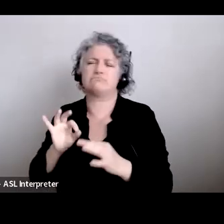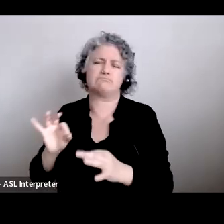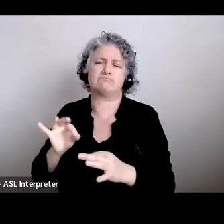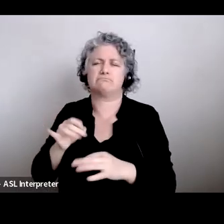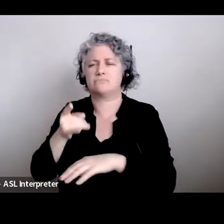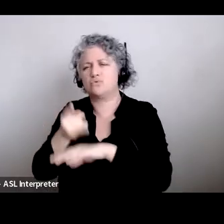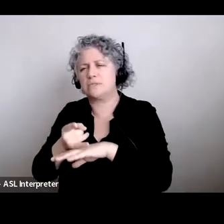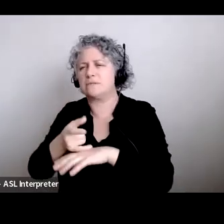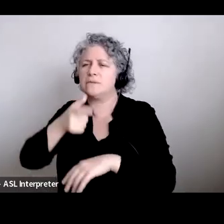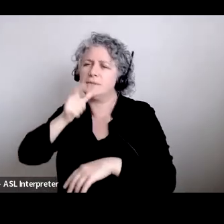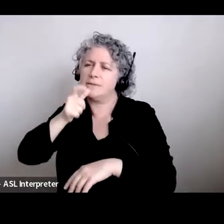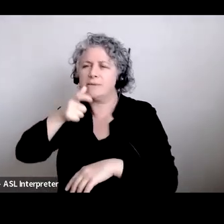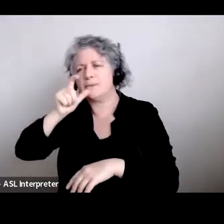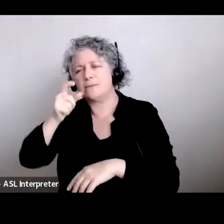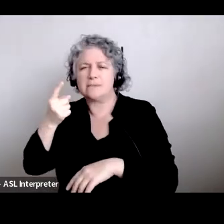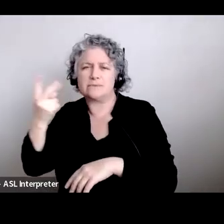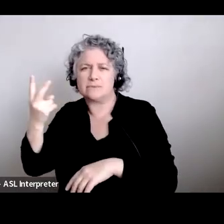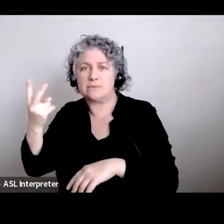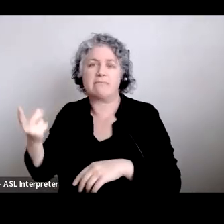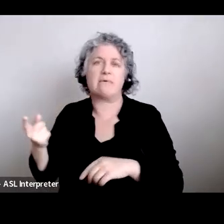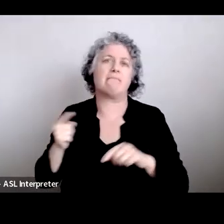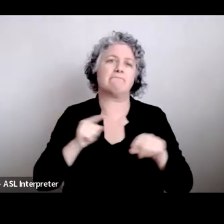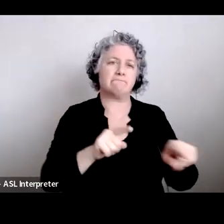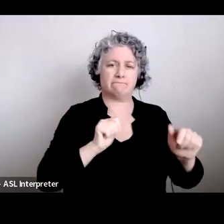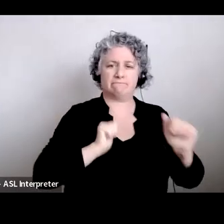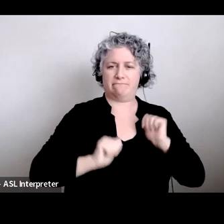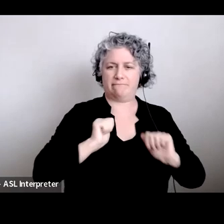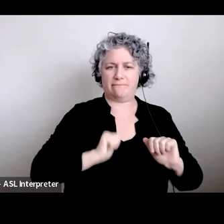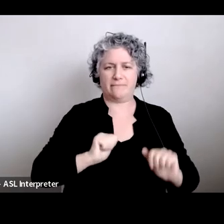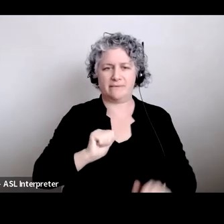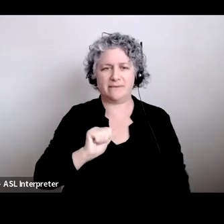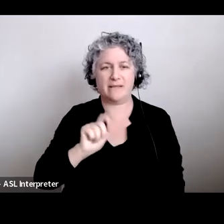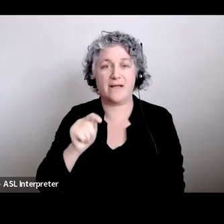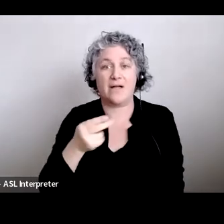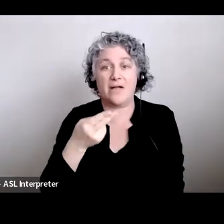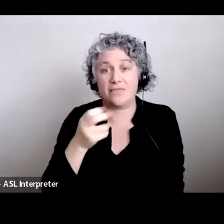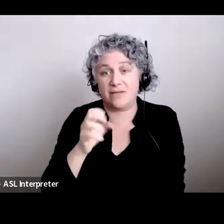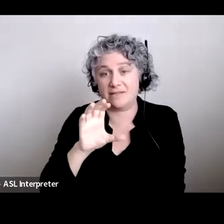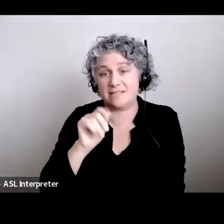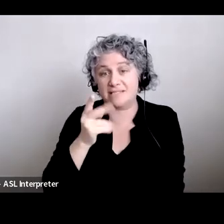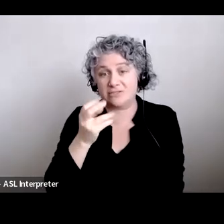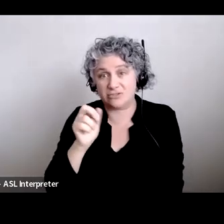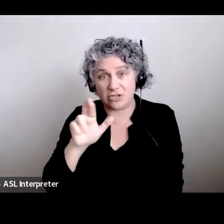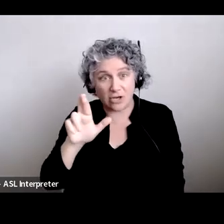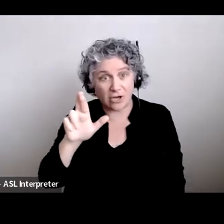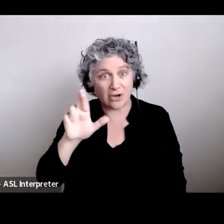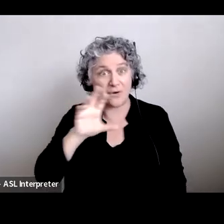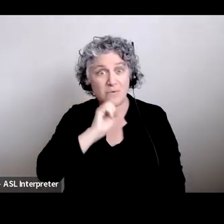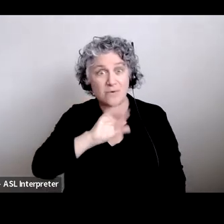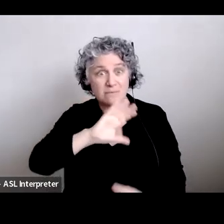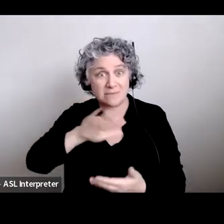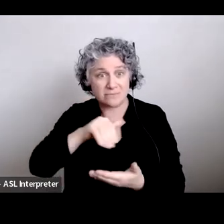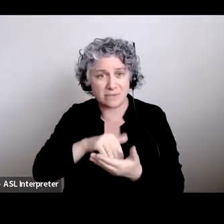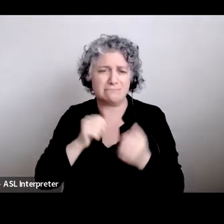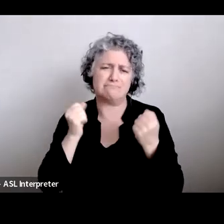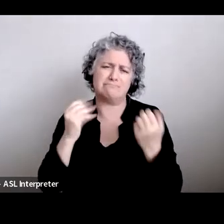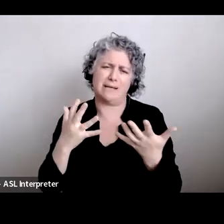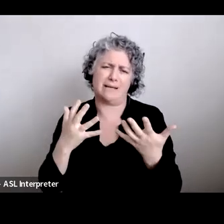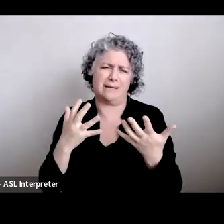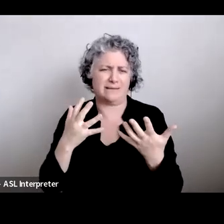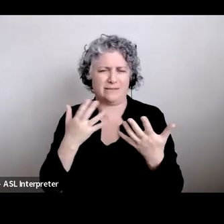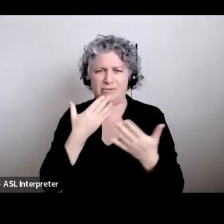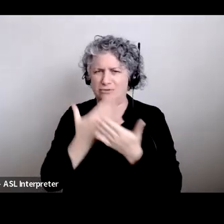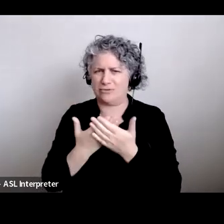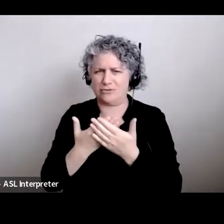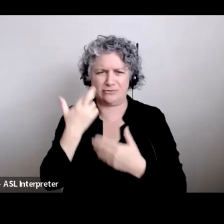after too. At the Centaur, of course, there's lots of great restaurants down in Old Montreal, so that also would be part of the